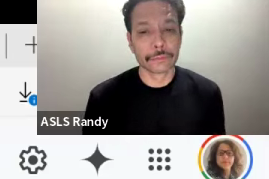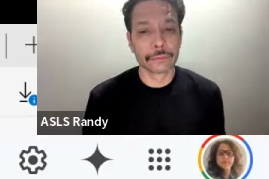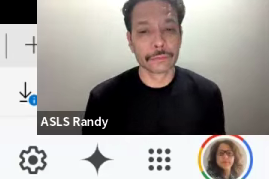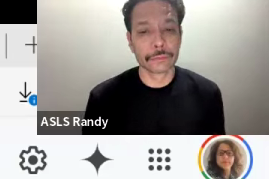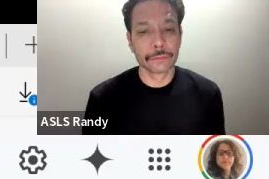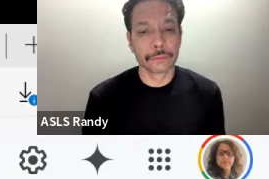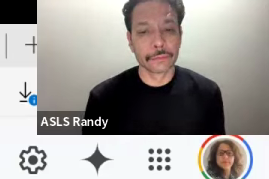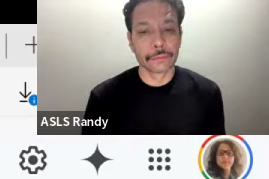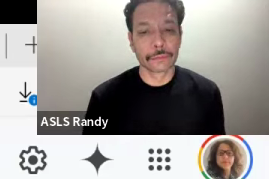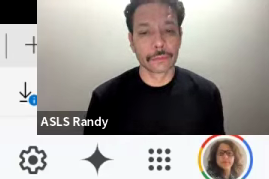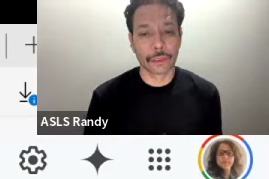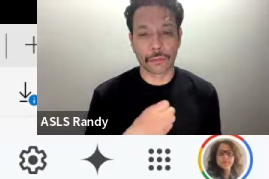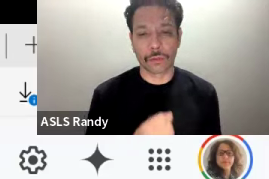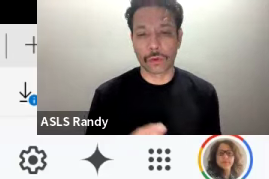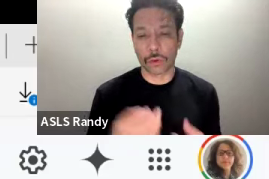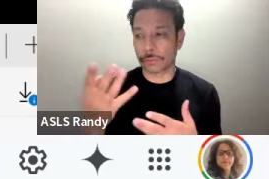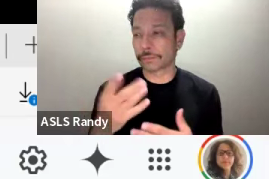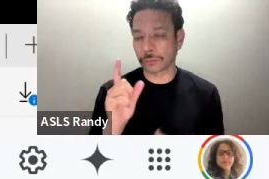Yeah, I am right now. Let me see.